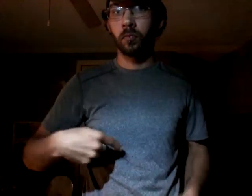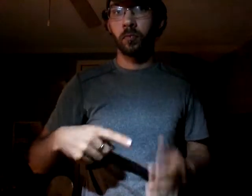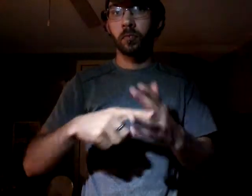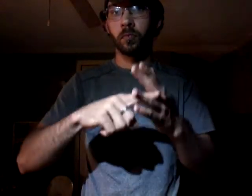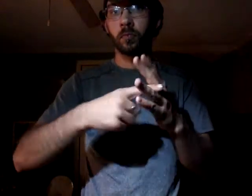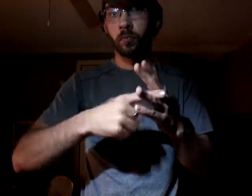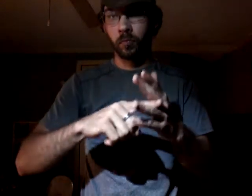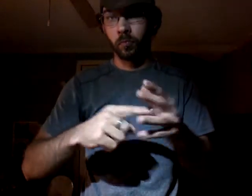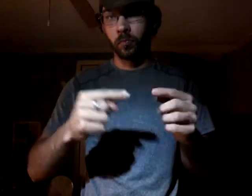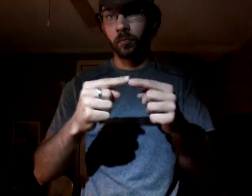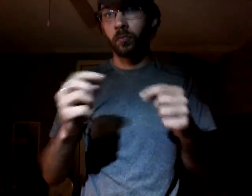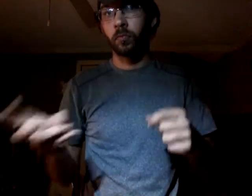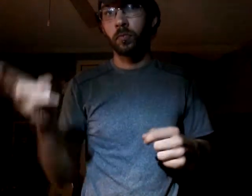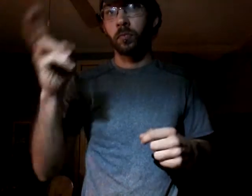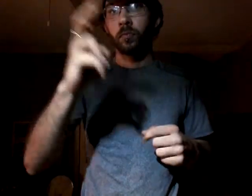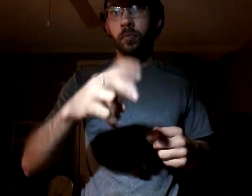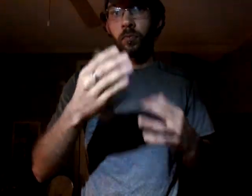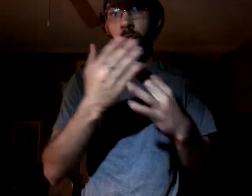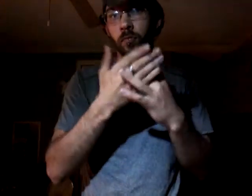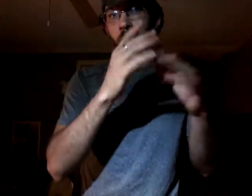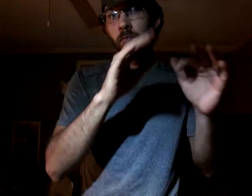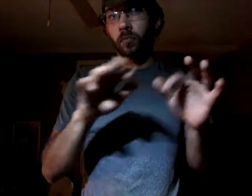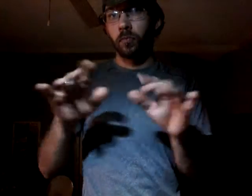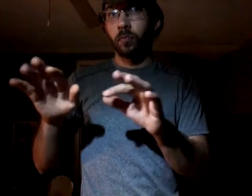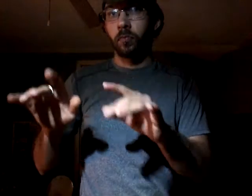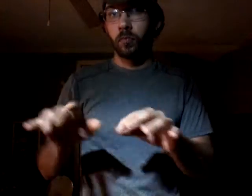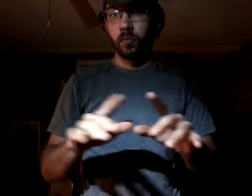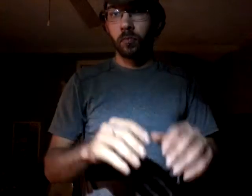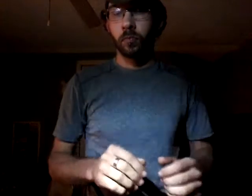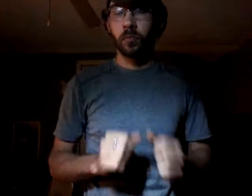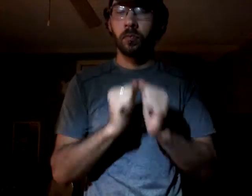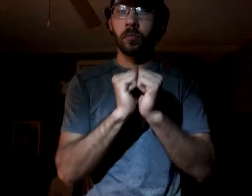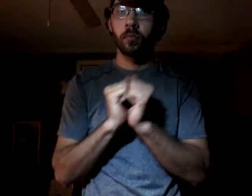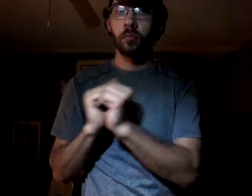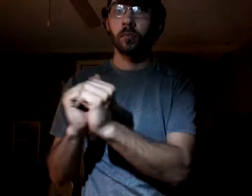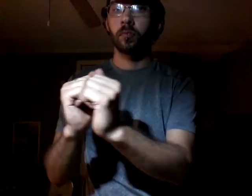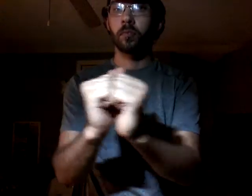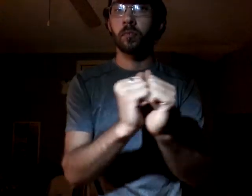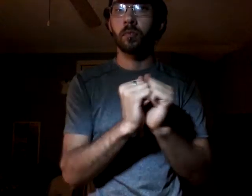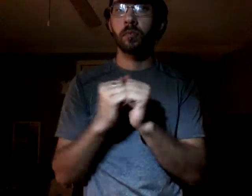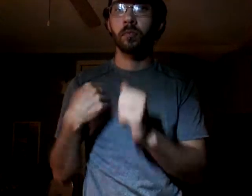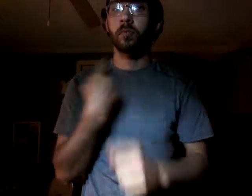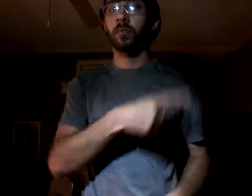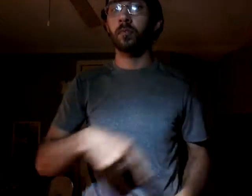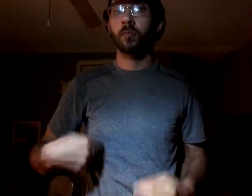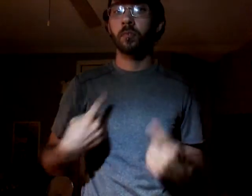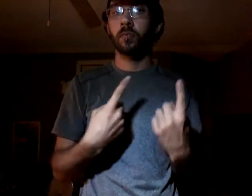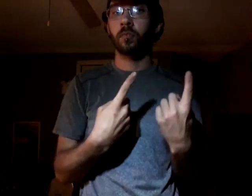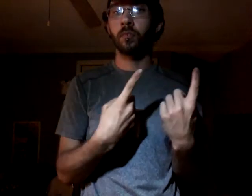we start to travel through snow Together we go